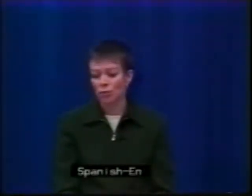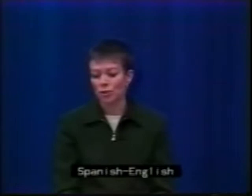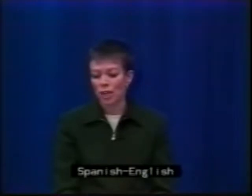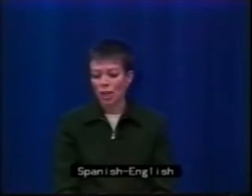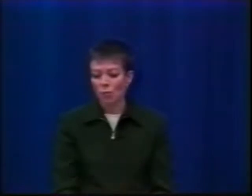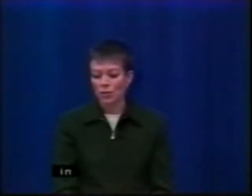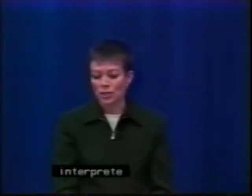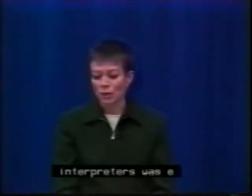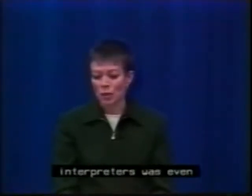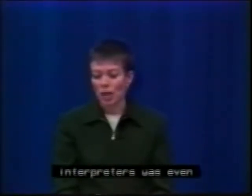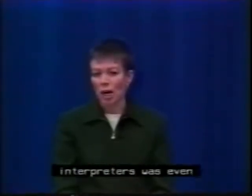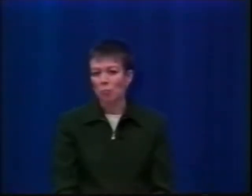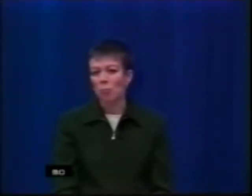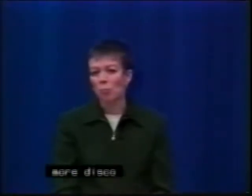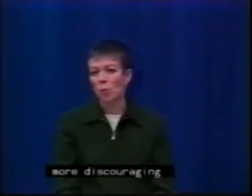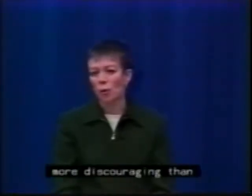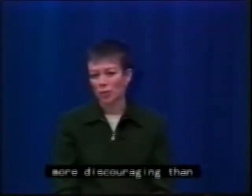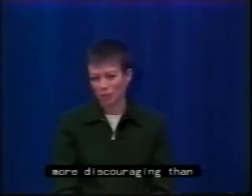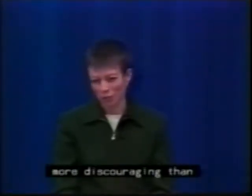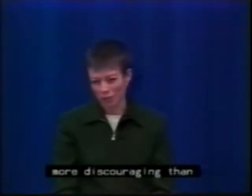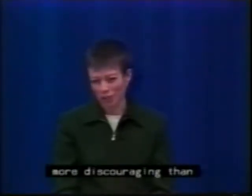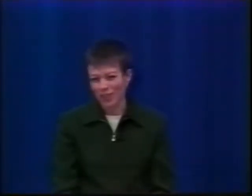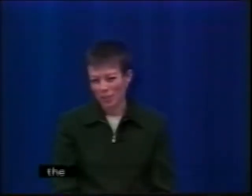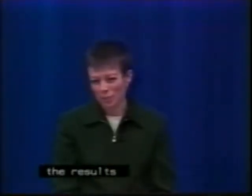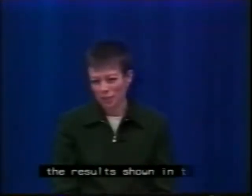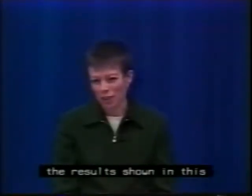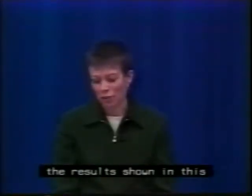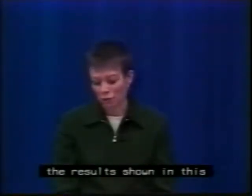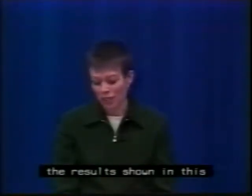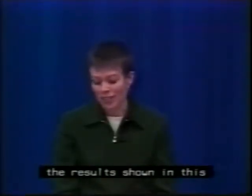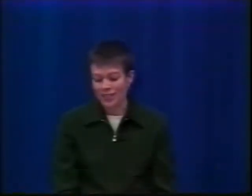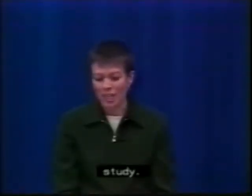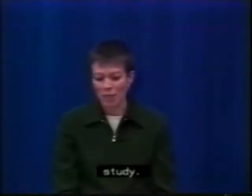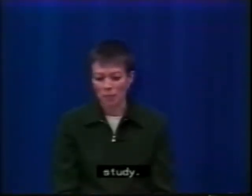interpreters was even more discouraging than the results shown in this study.